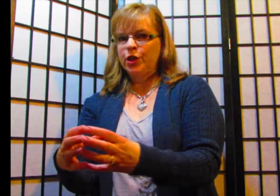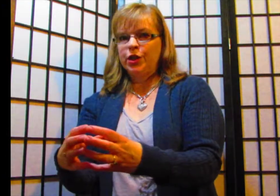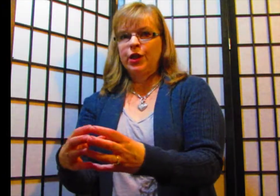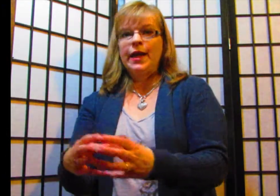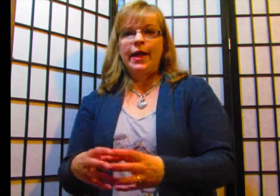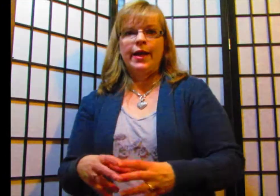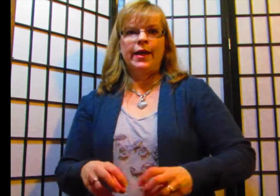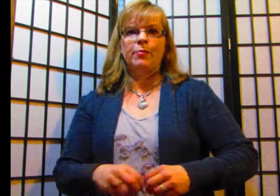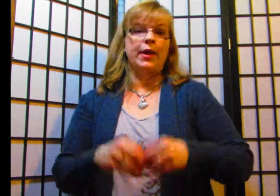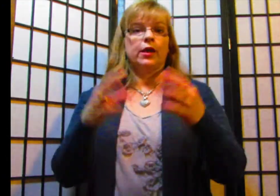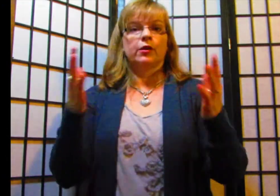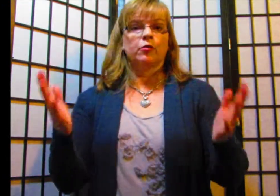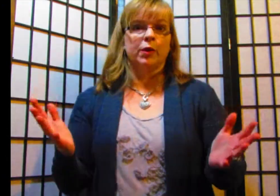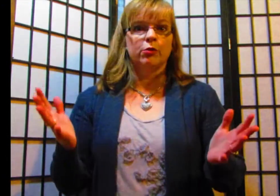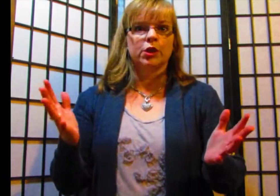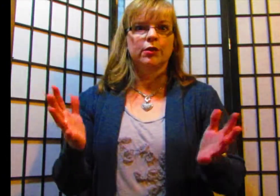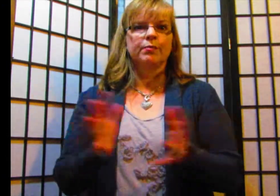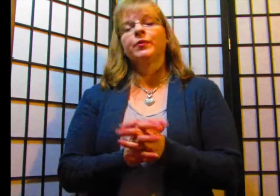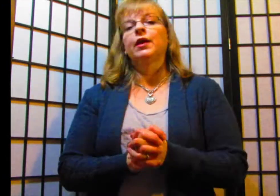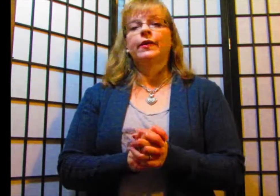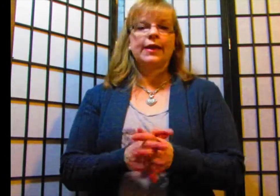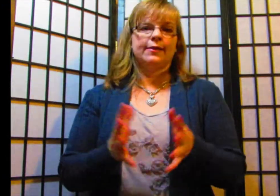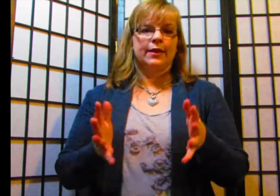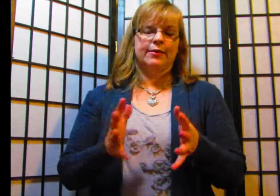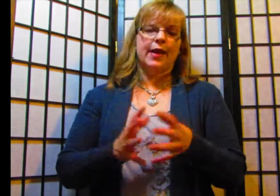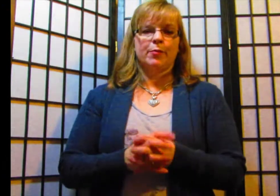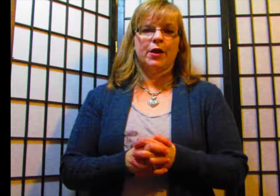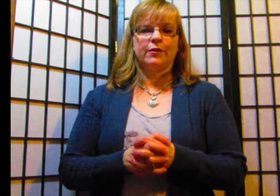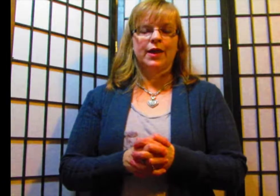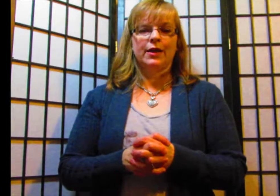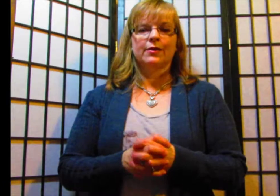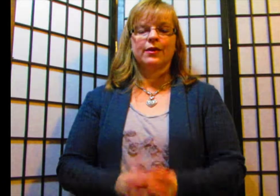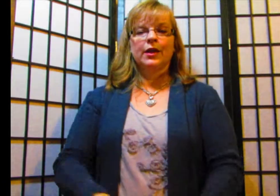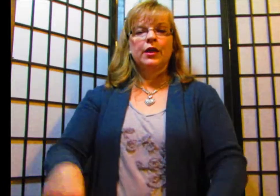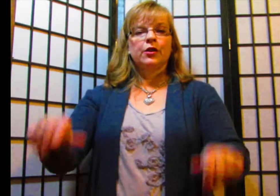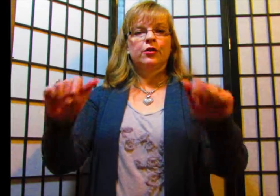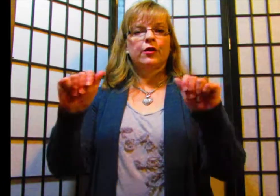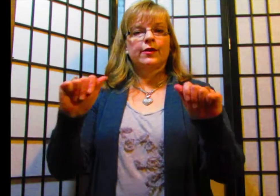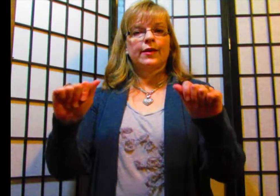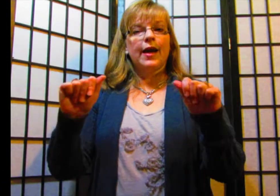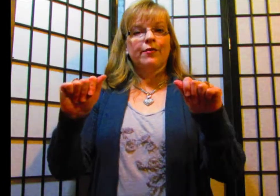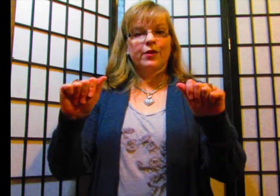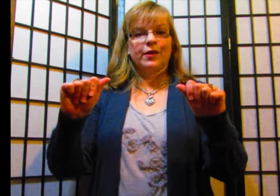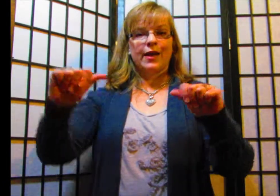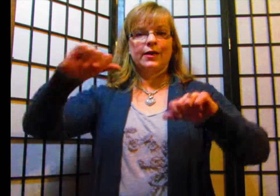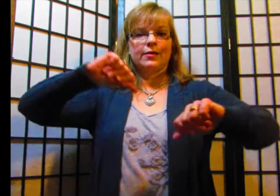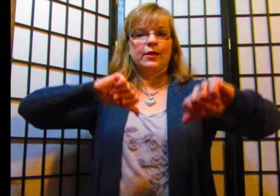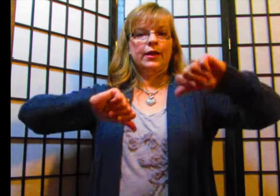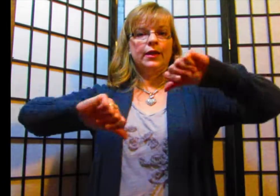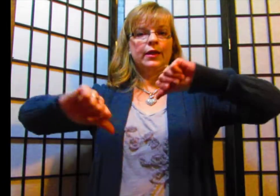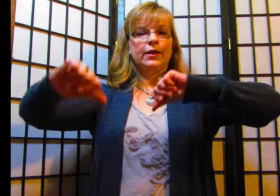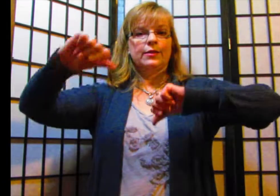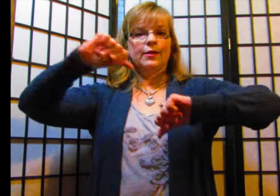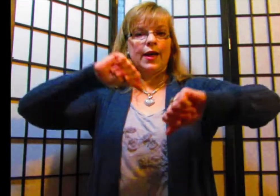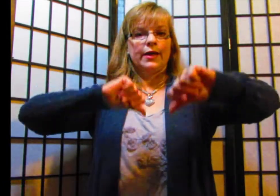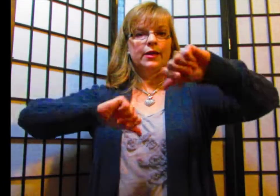burner and make an explosion. That's the exciting part of science. So the sign for science is